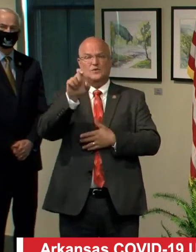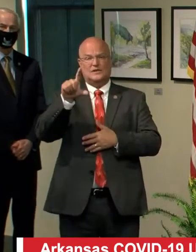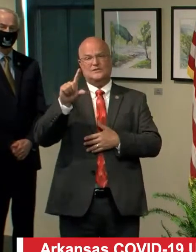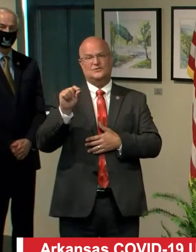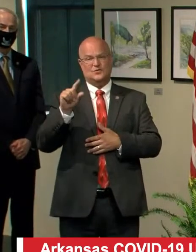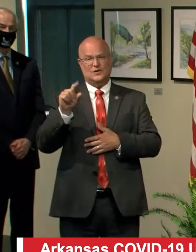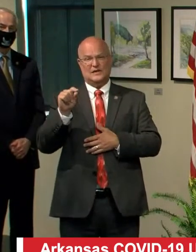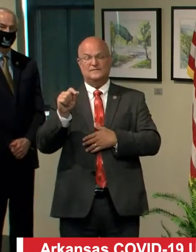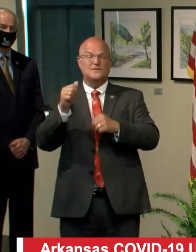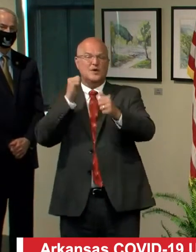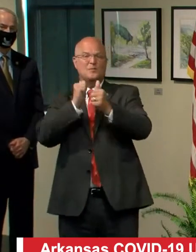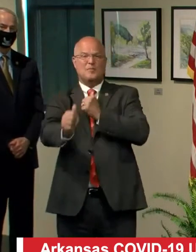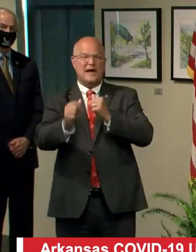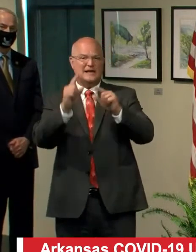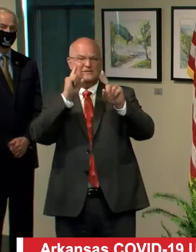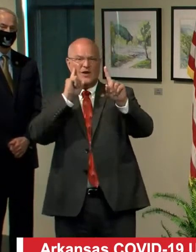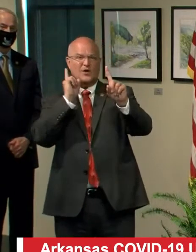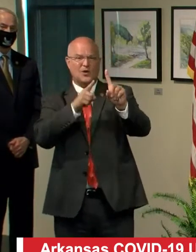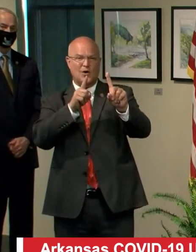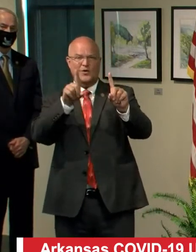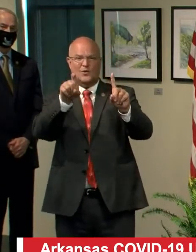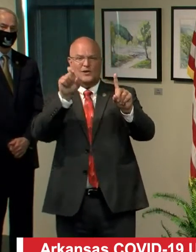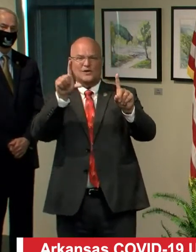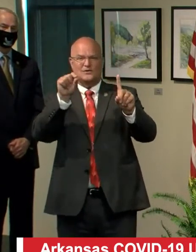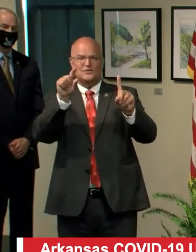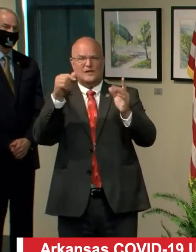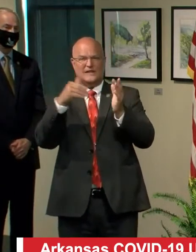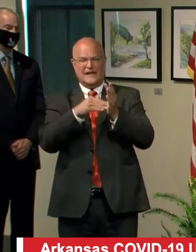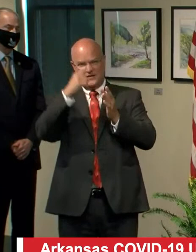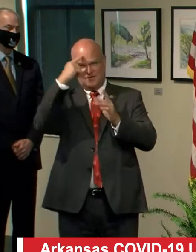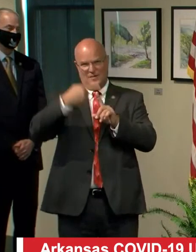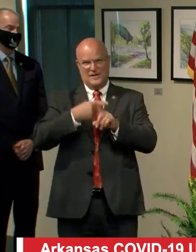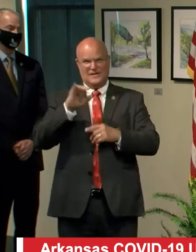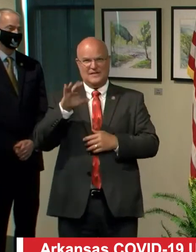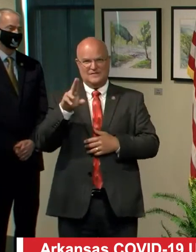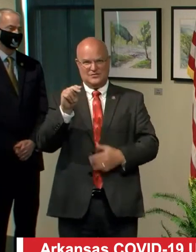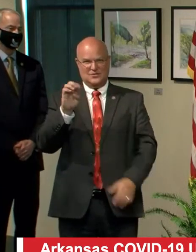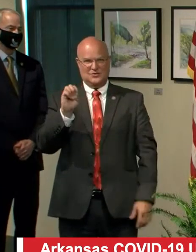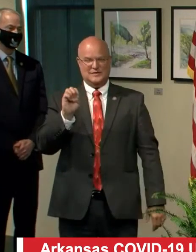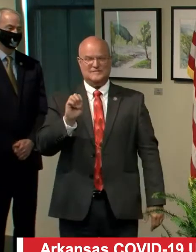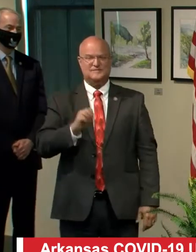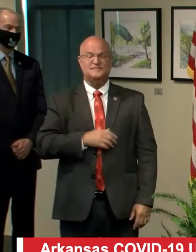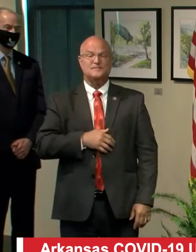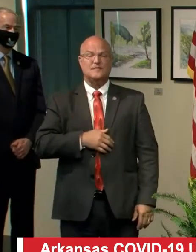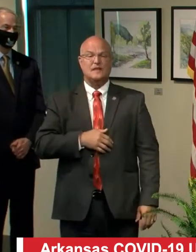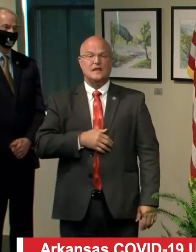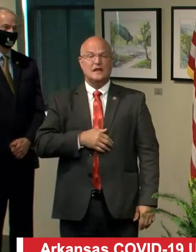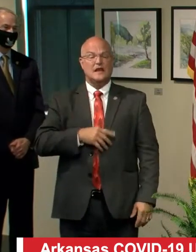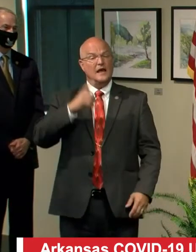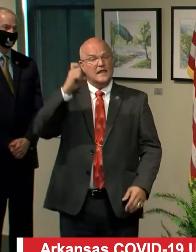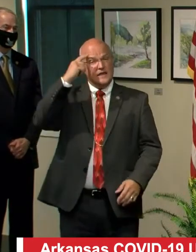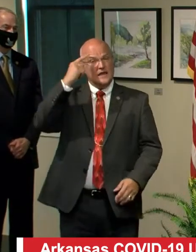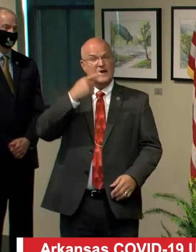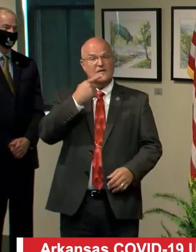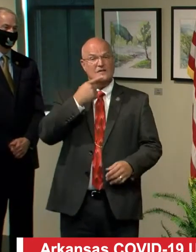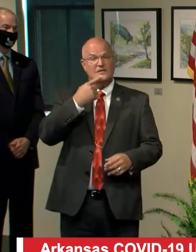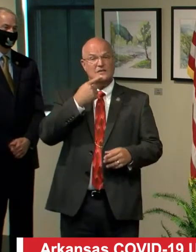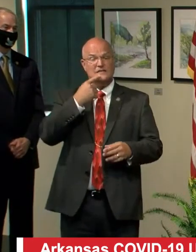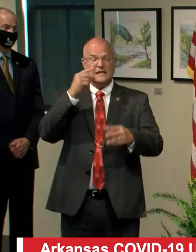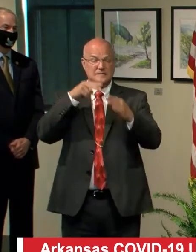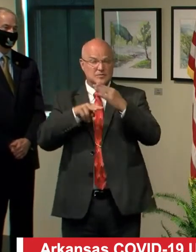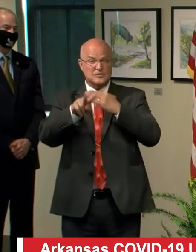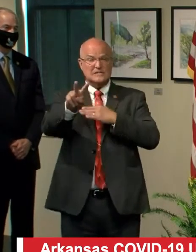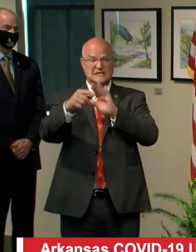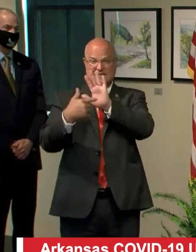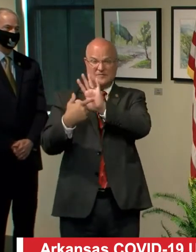126,120, so we have exceeded our goal of 120 for the month of June. The governor has mentioned the